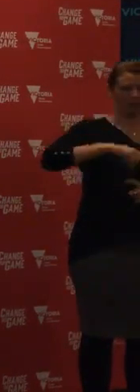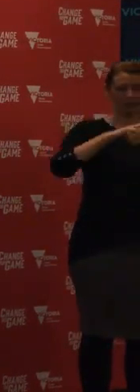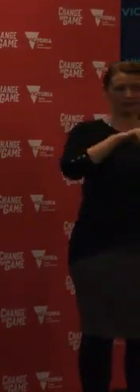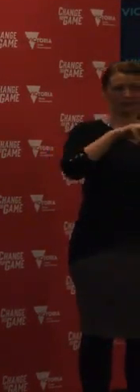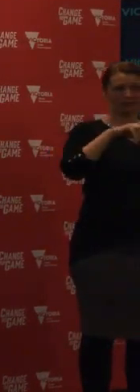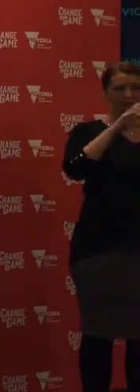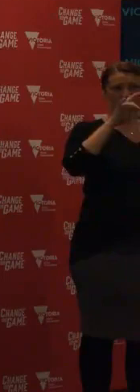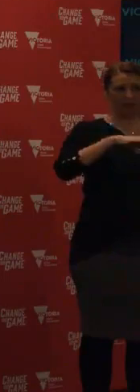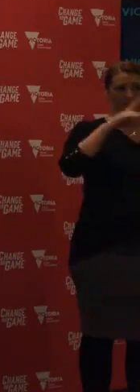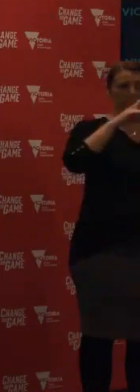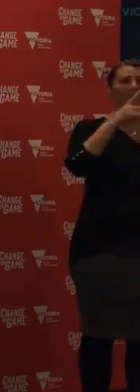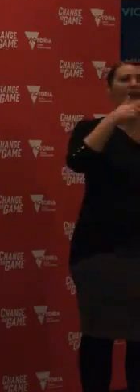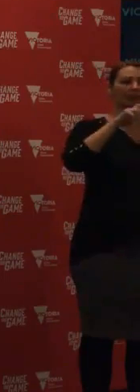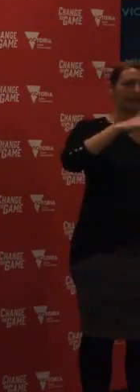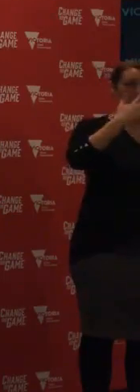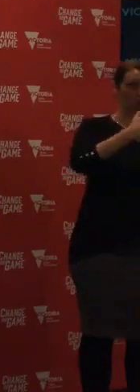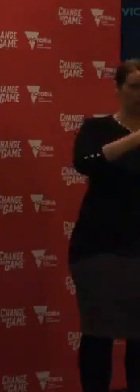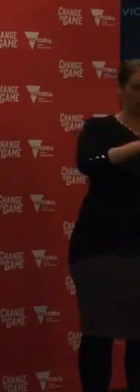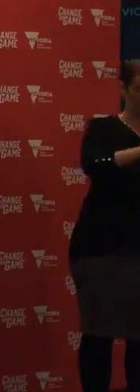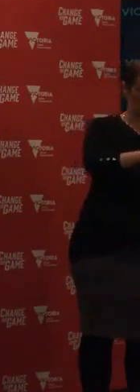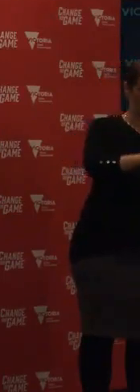it's working properly.